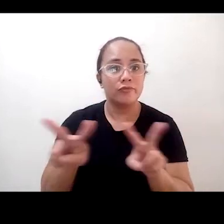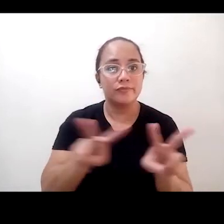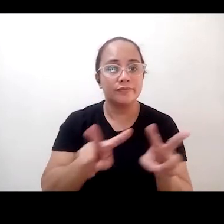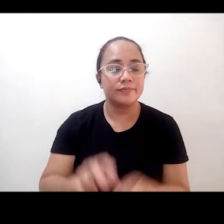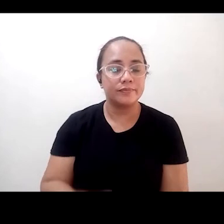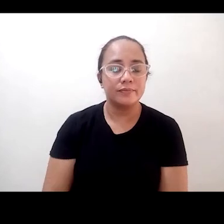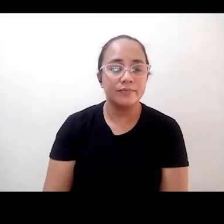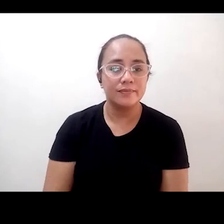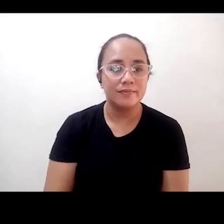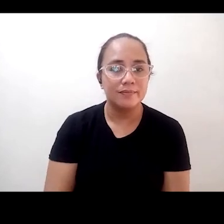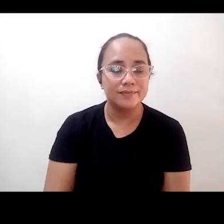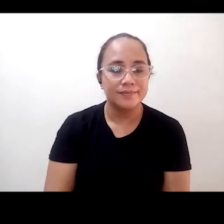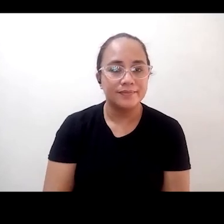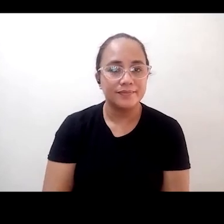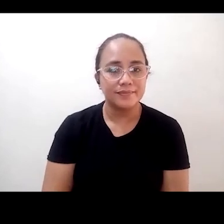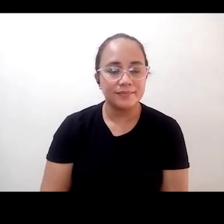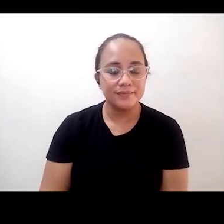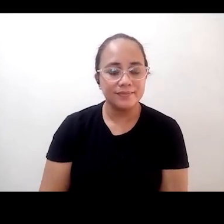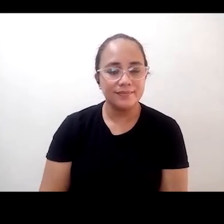So